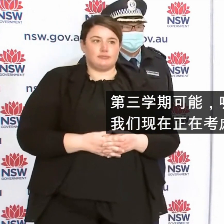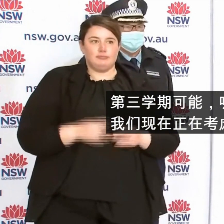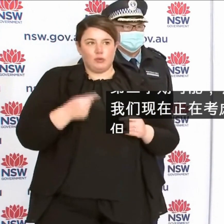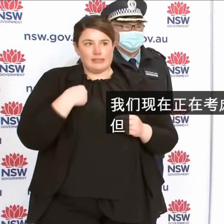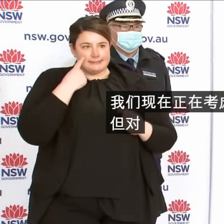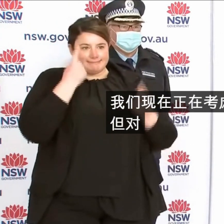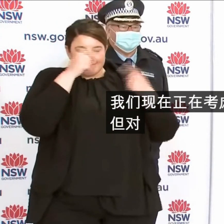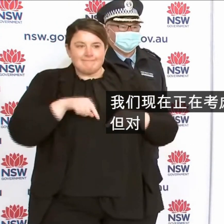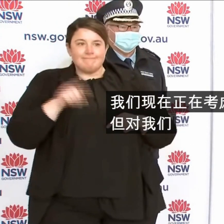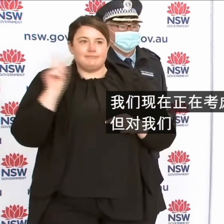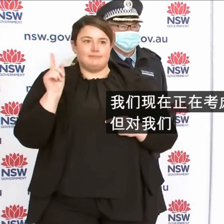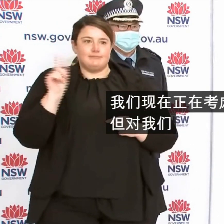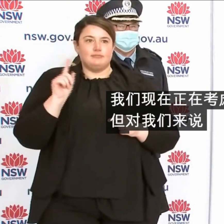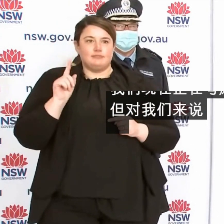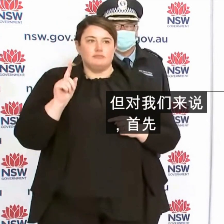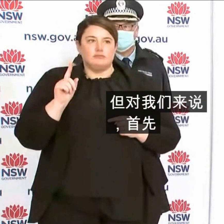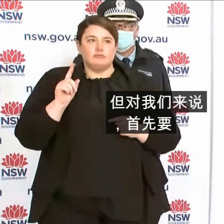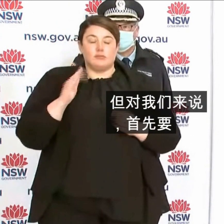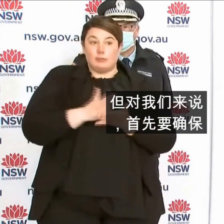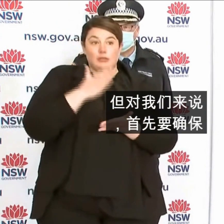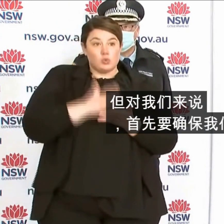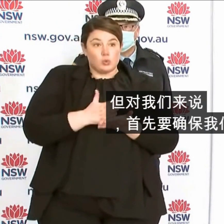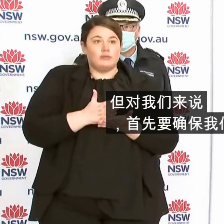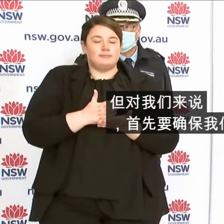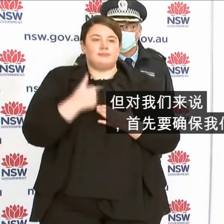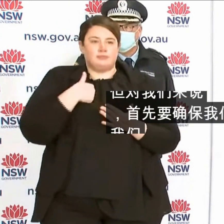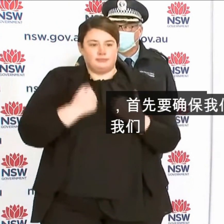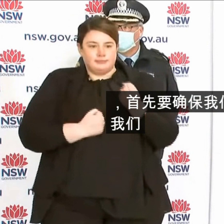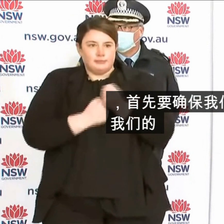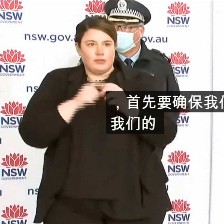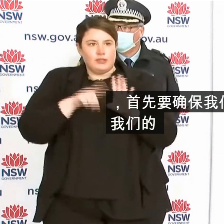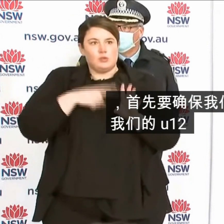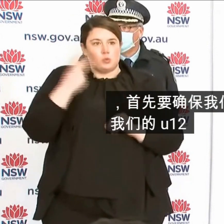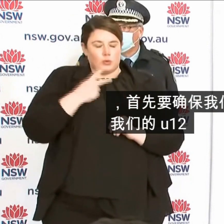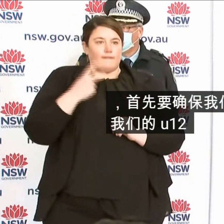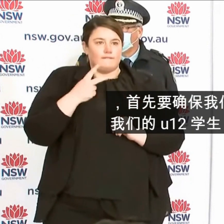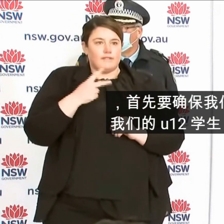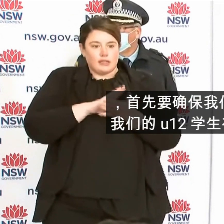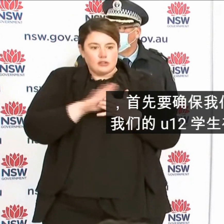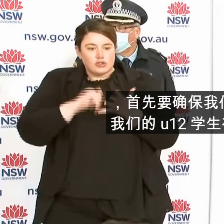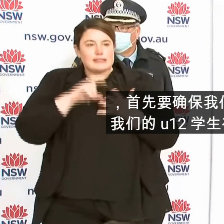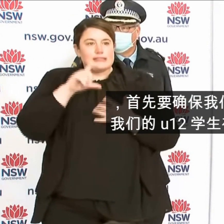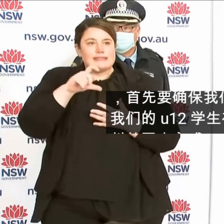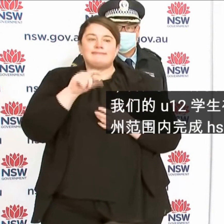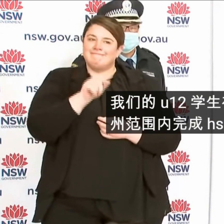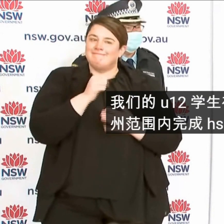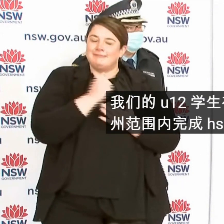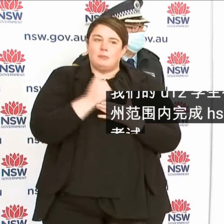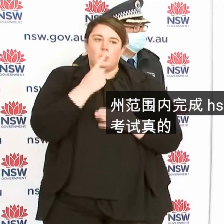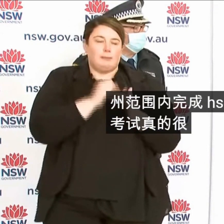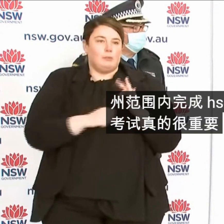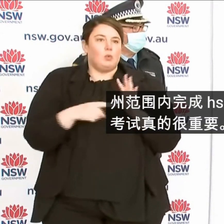at right now. But it's really important for us to make sure first and foremost that we support our Year 12s doing the HSC all across the